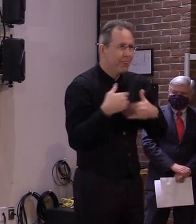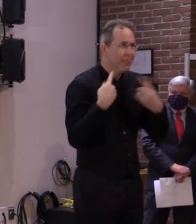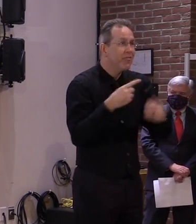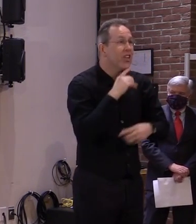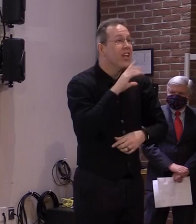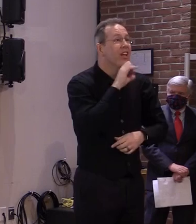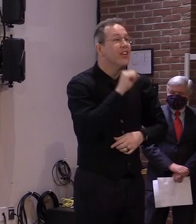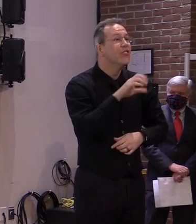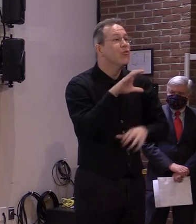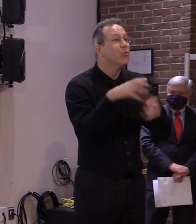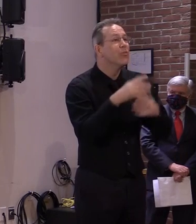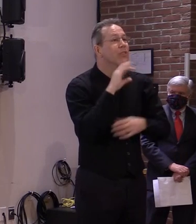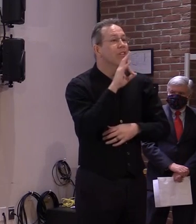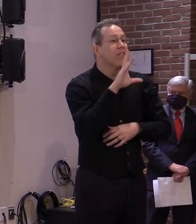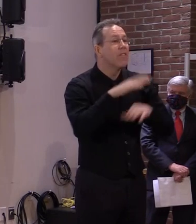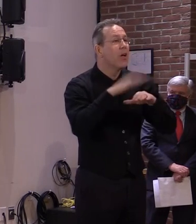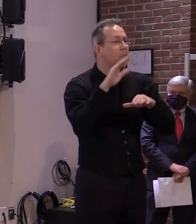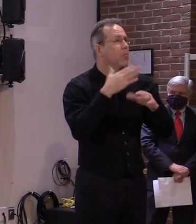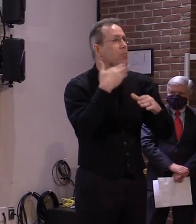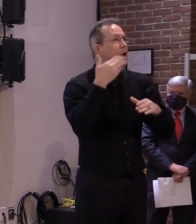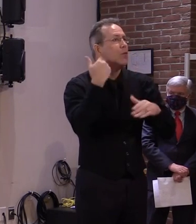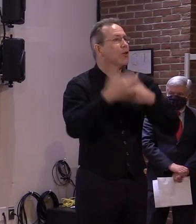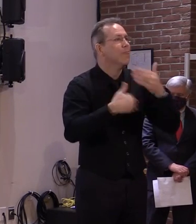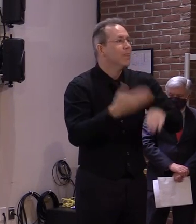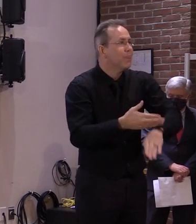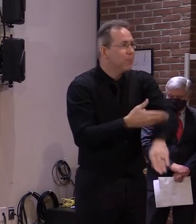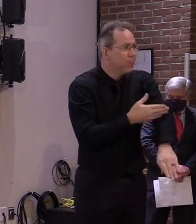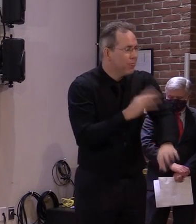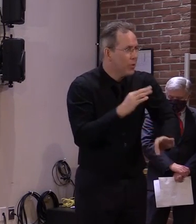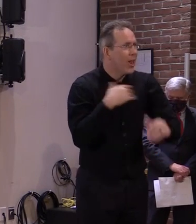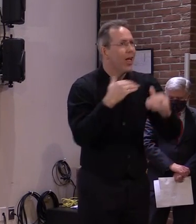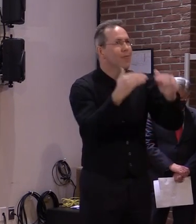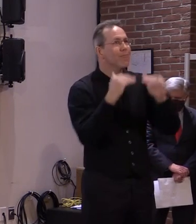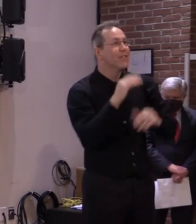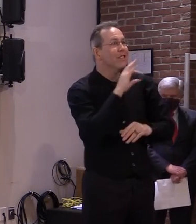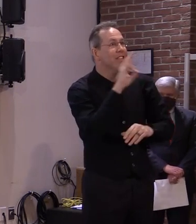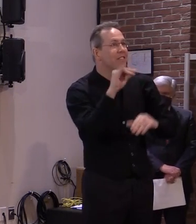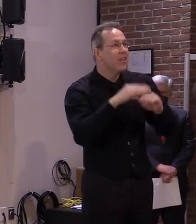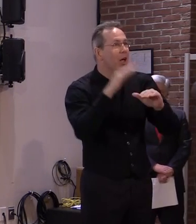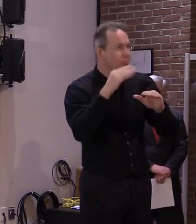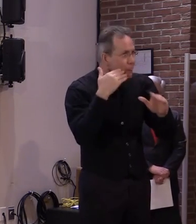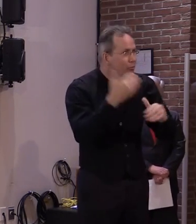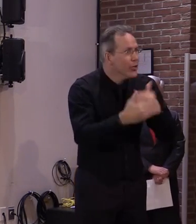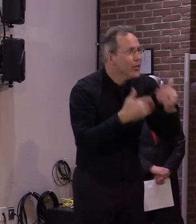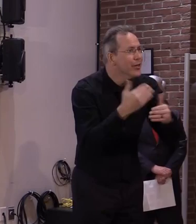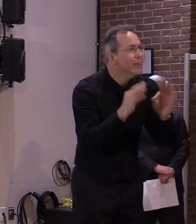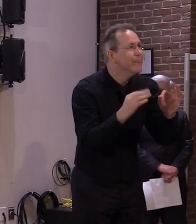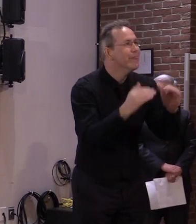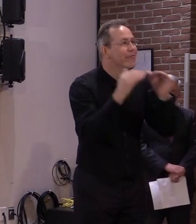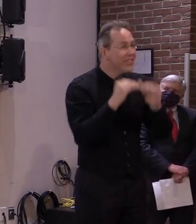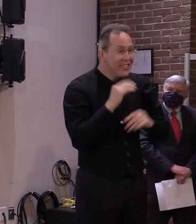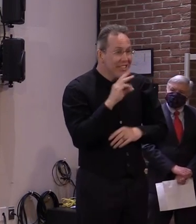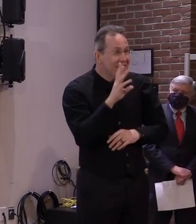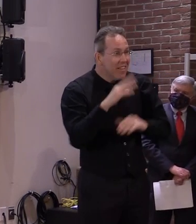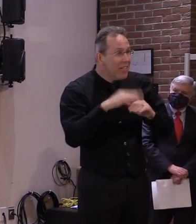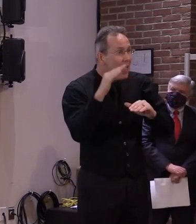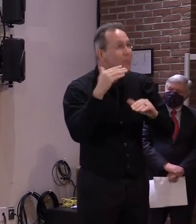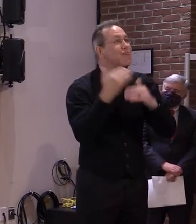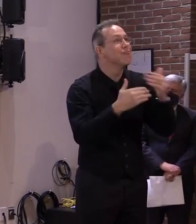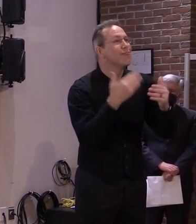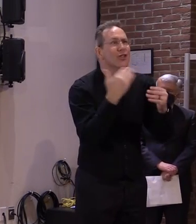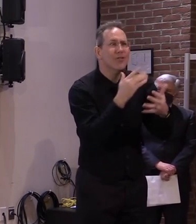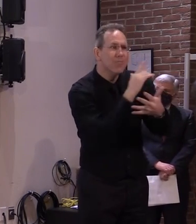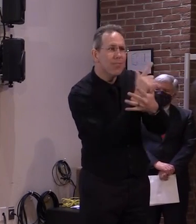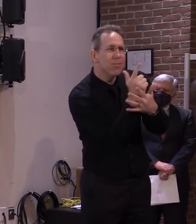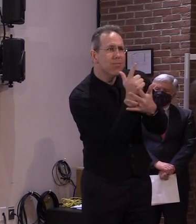week. This supports our age-banding approach as we get to those at risk or at greatest risk of death